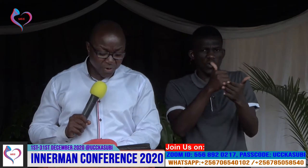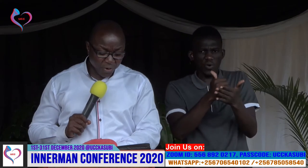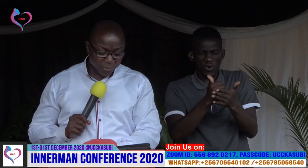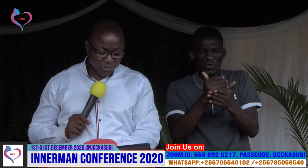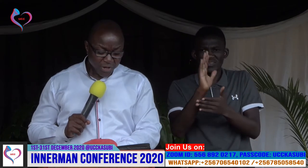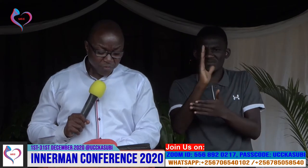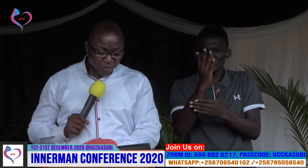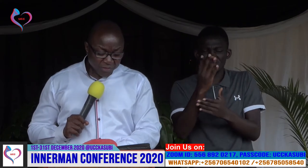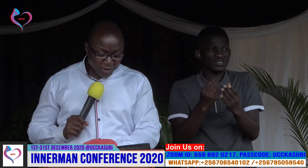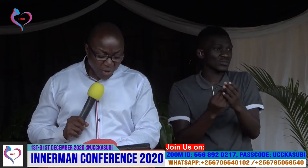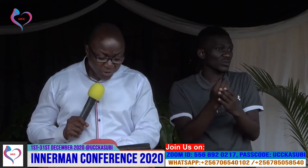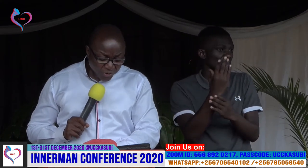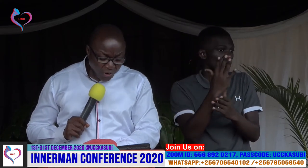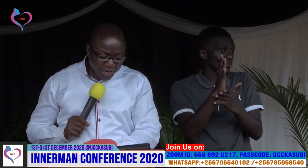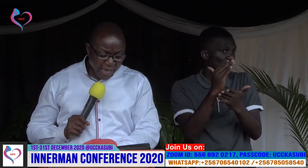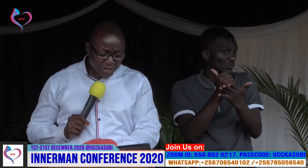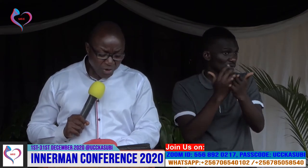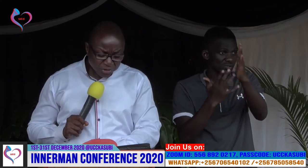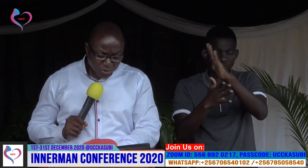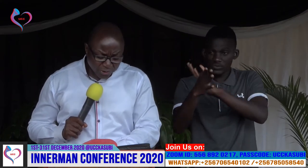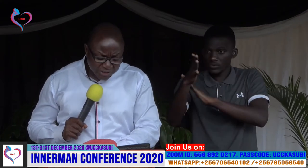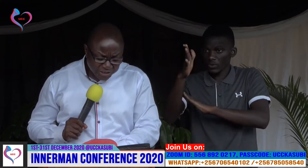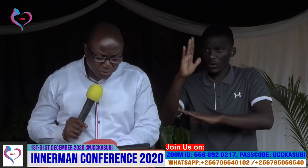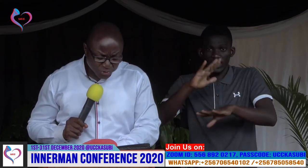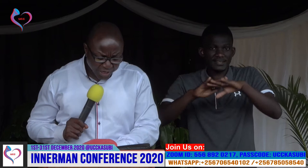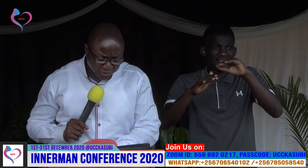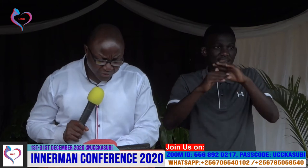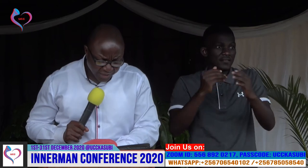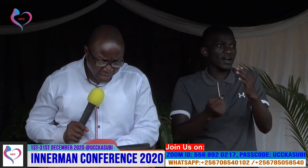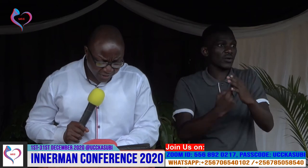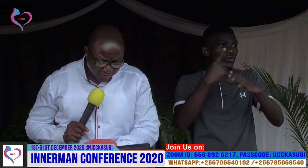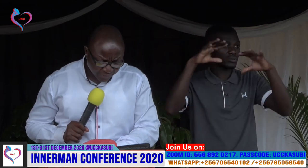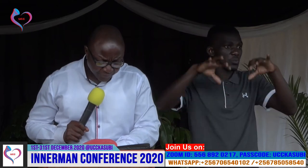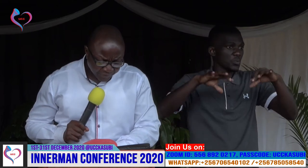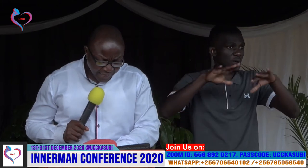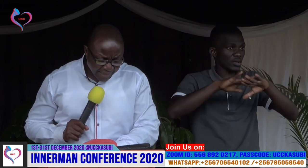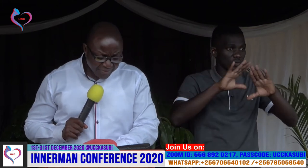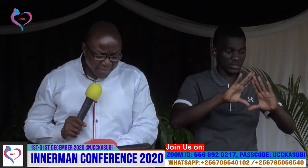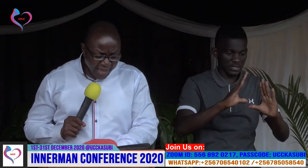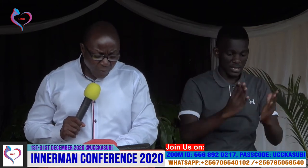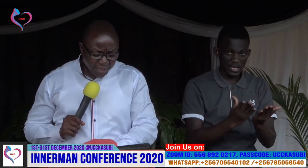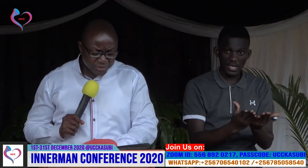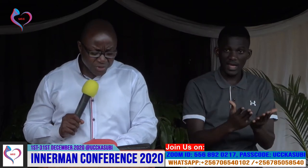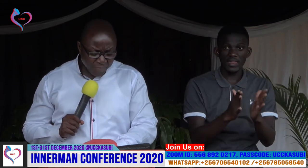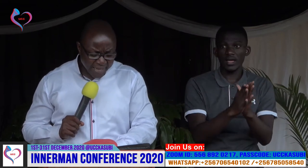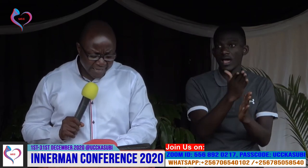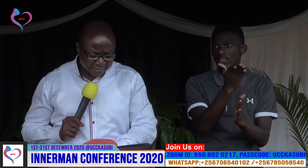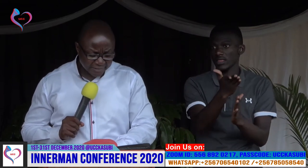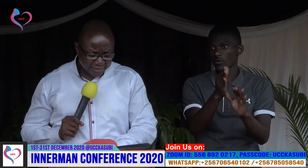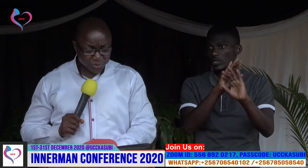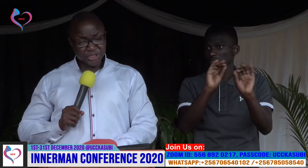had grown, for the Lord God had not caused it to rain on the earth, and there was no